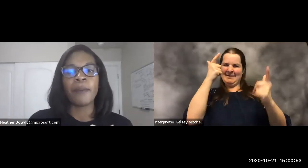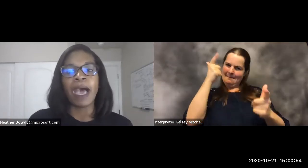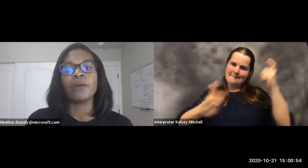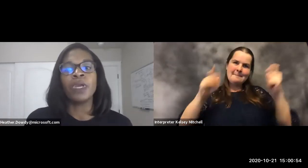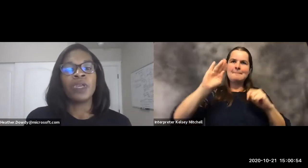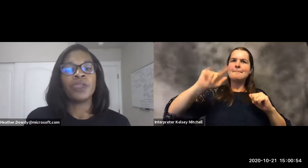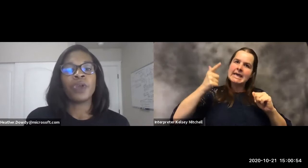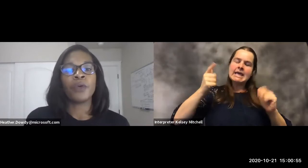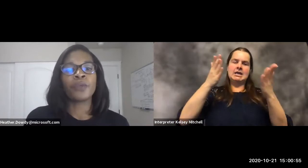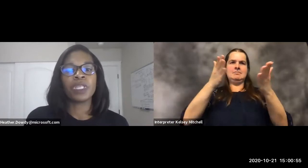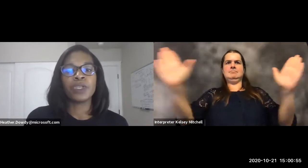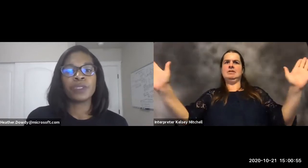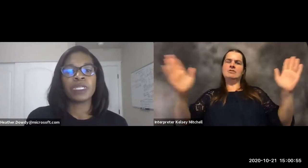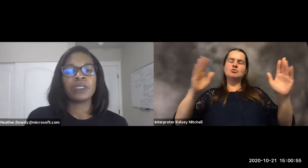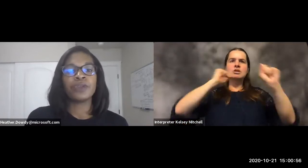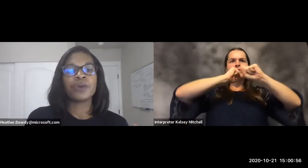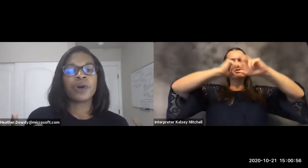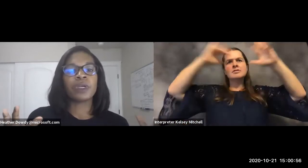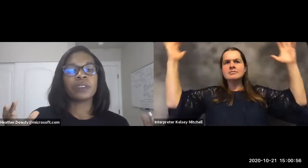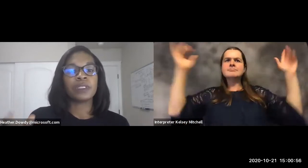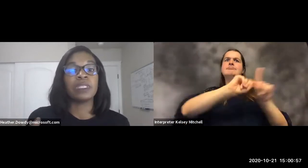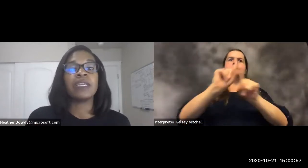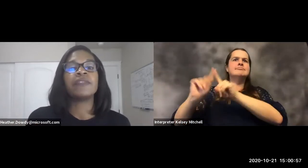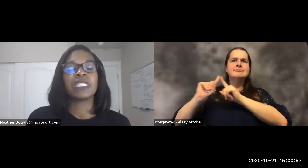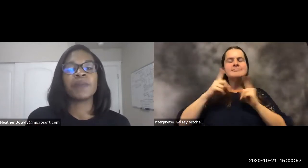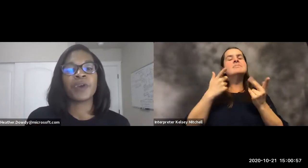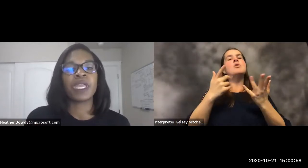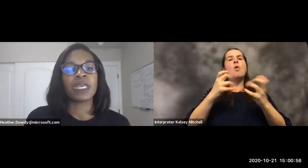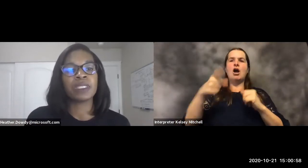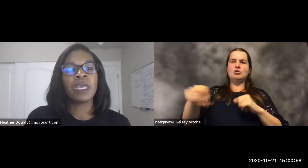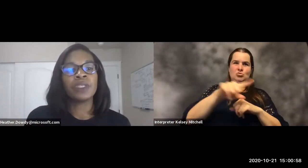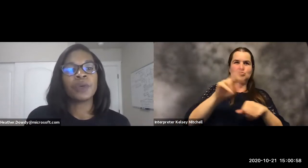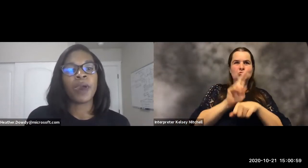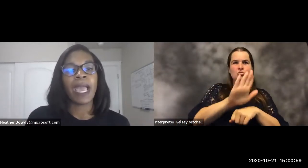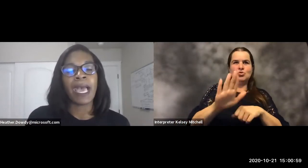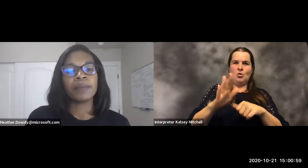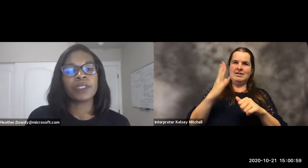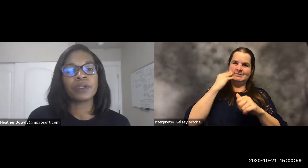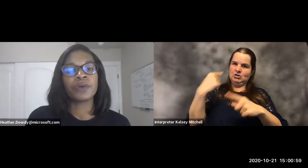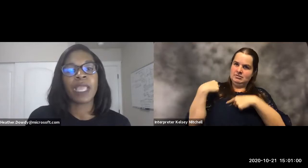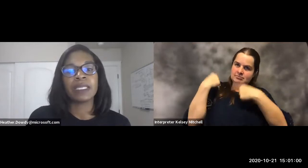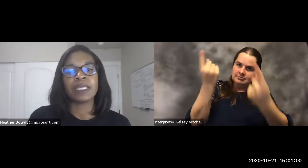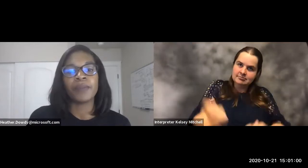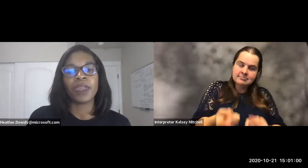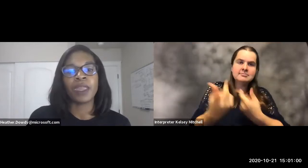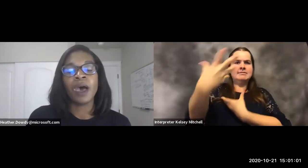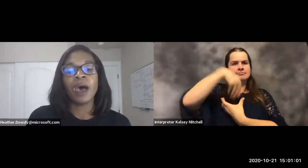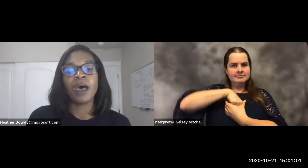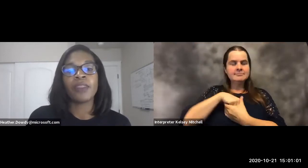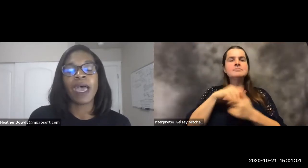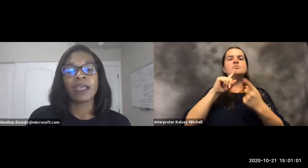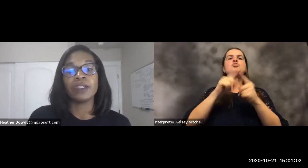is about. Really using your lived experience to perhaps create